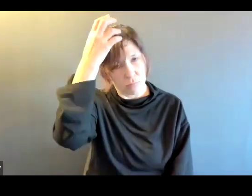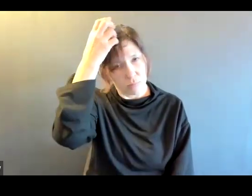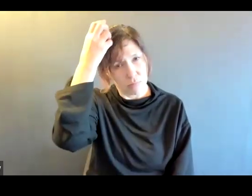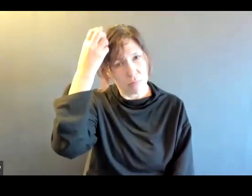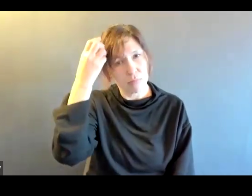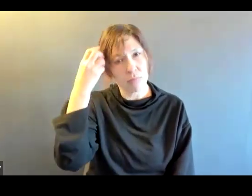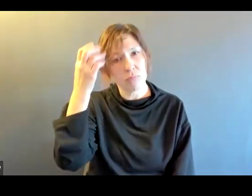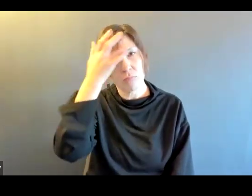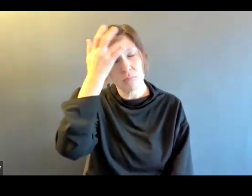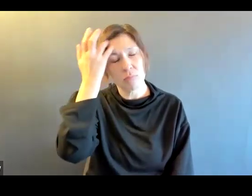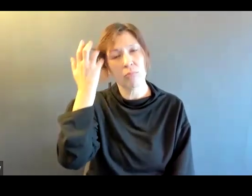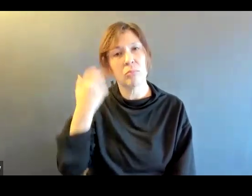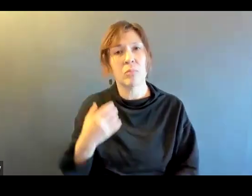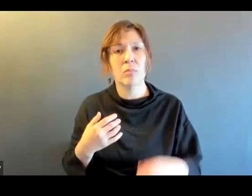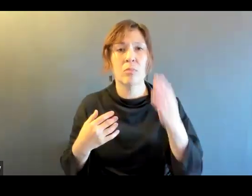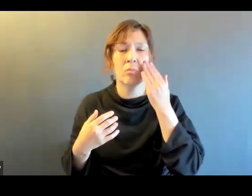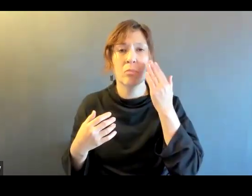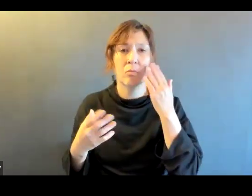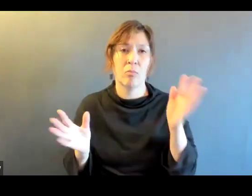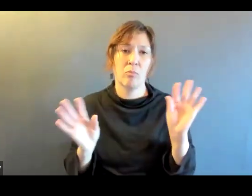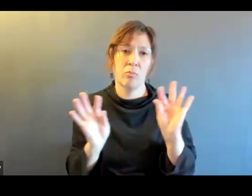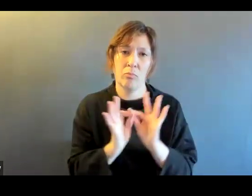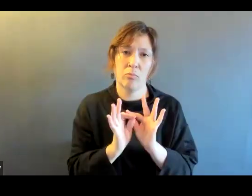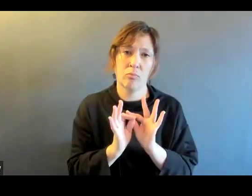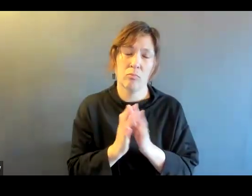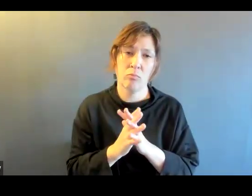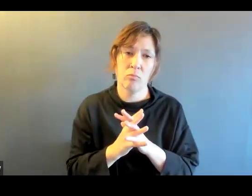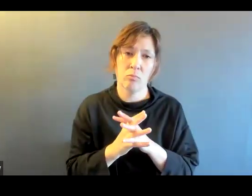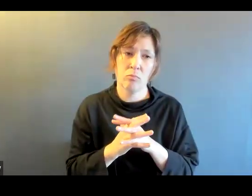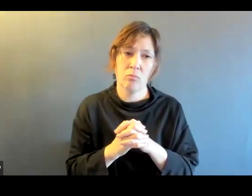as compassion, love, and dedication.